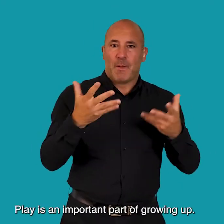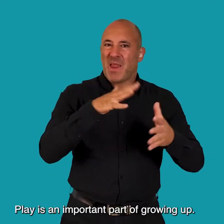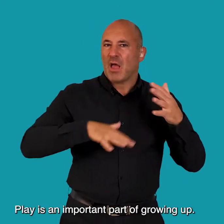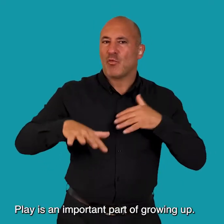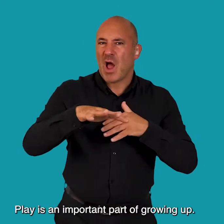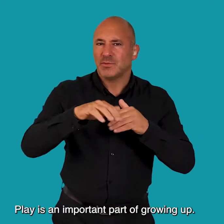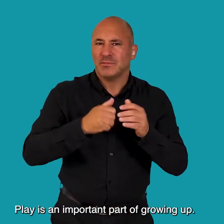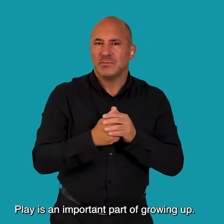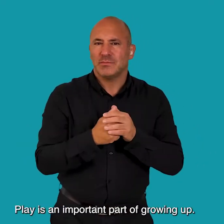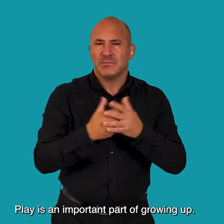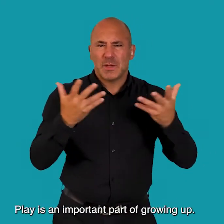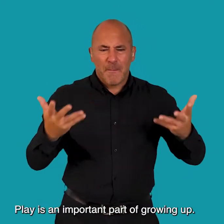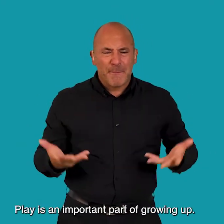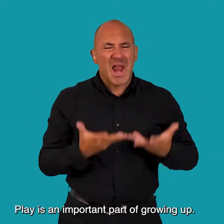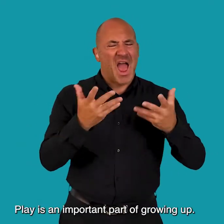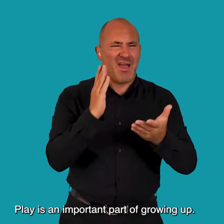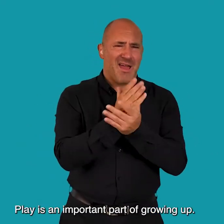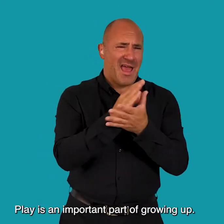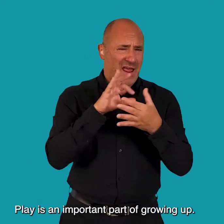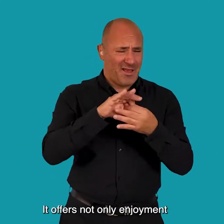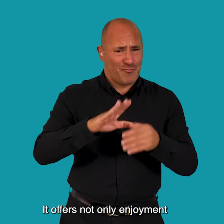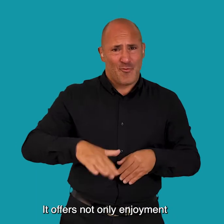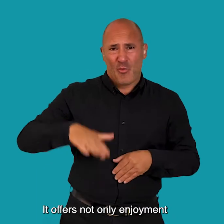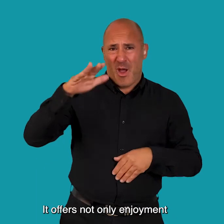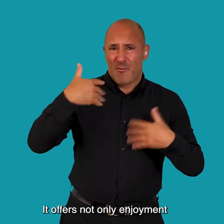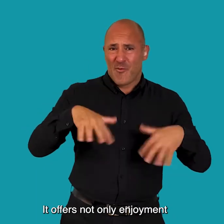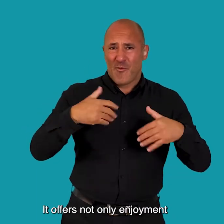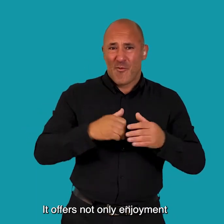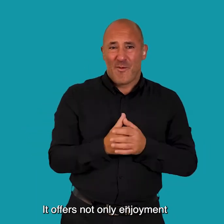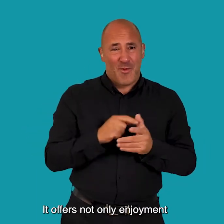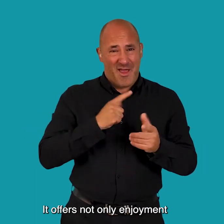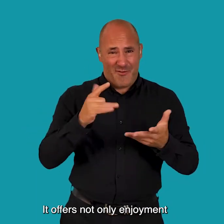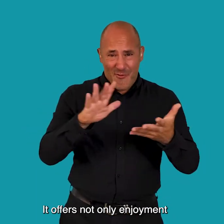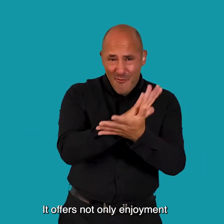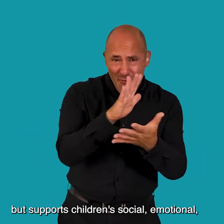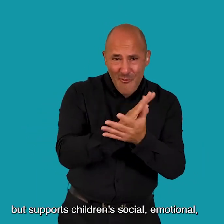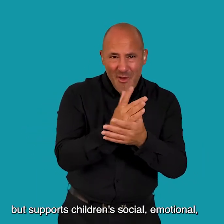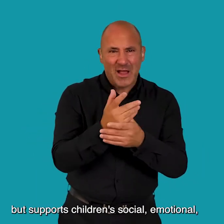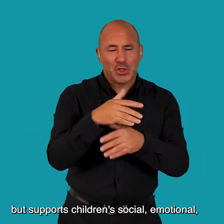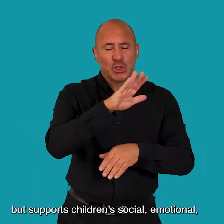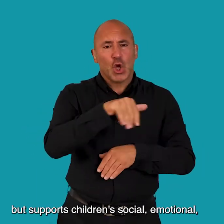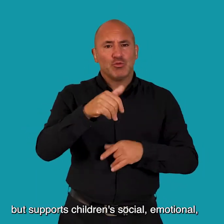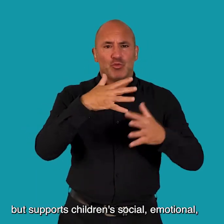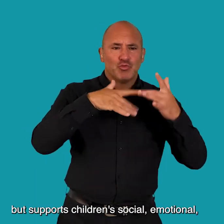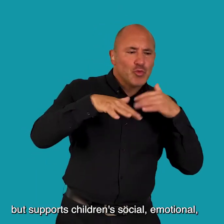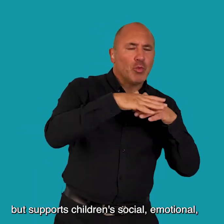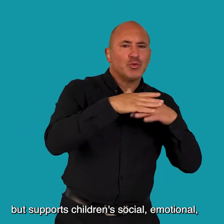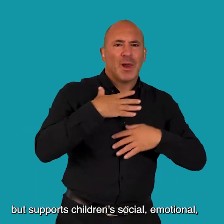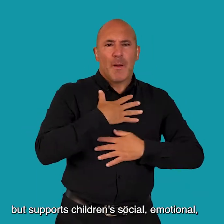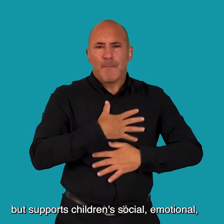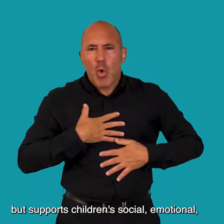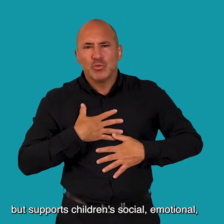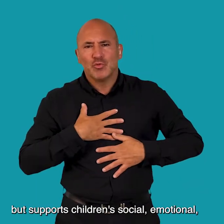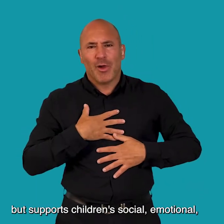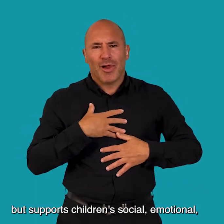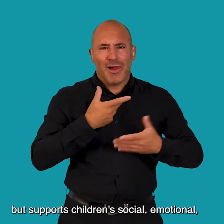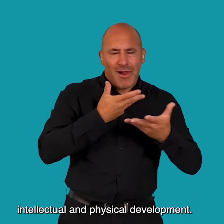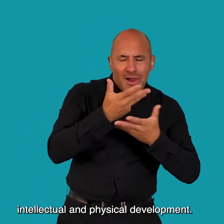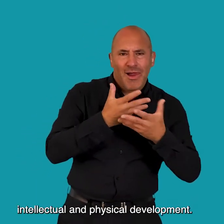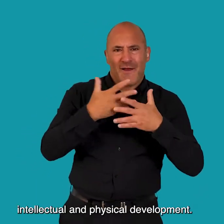Play is an important part of growing up. It offers not only enjoyment but supports children's social, emotional,